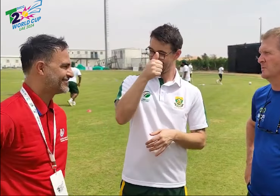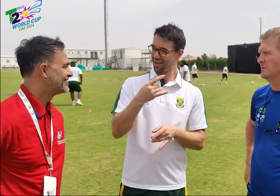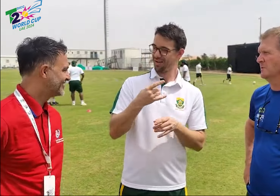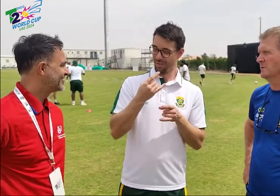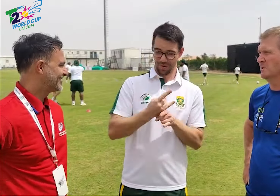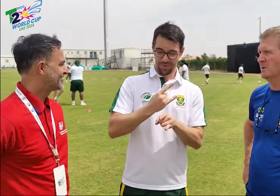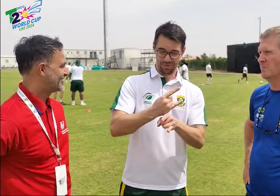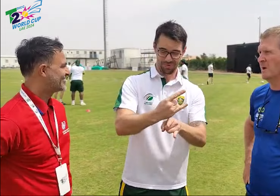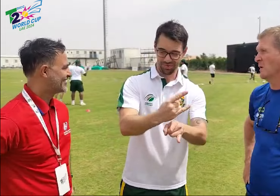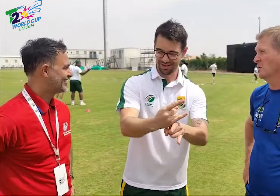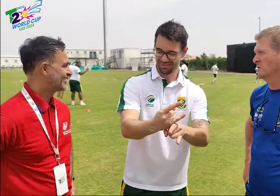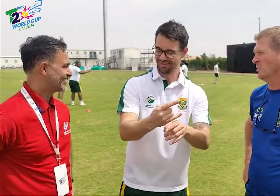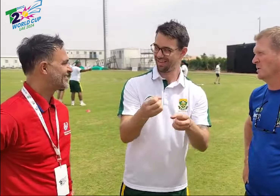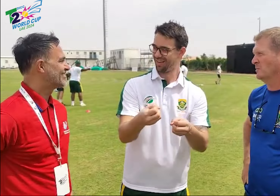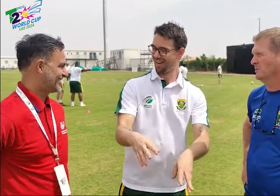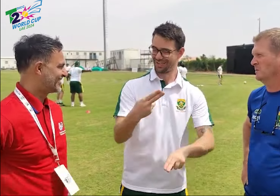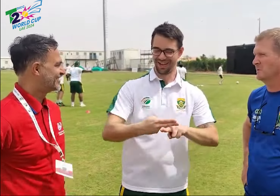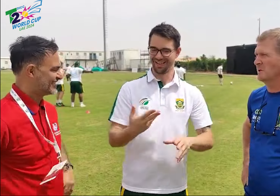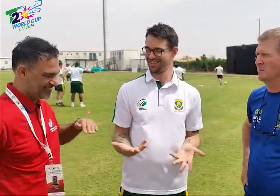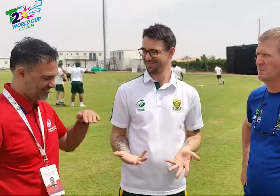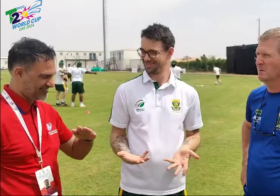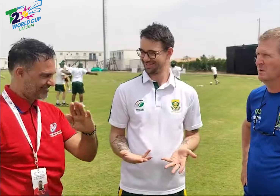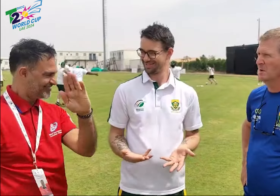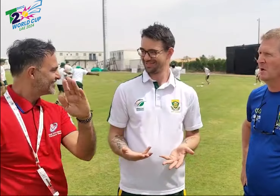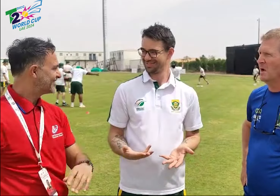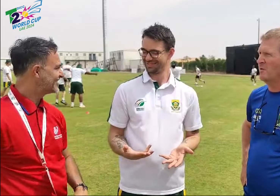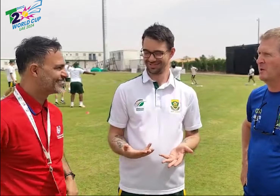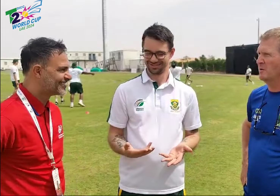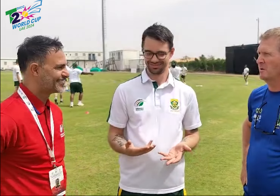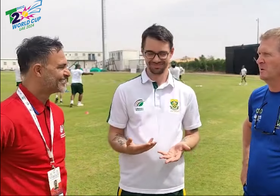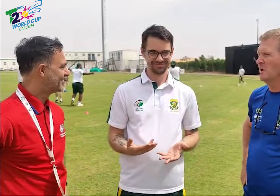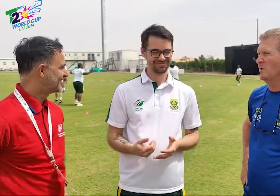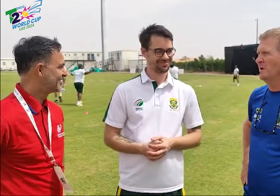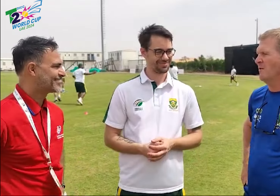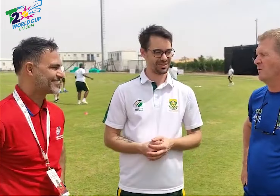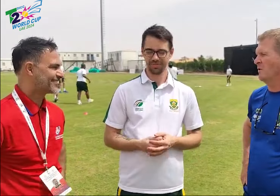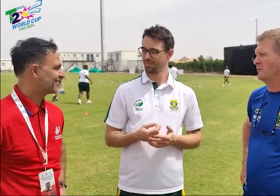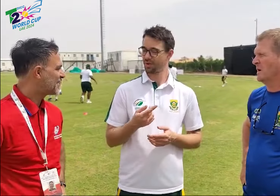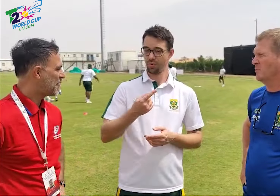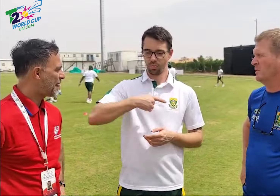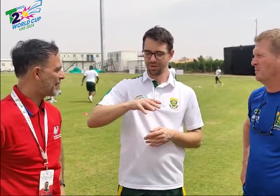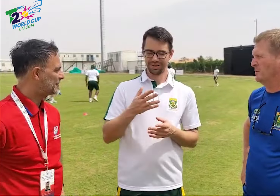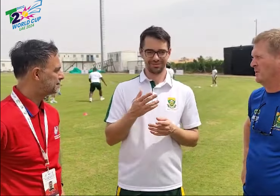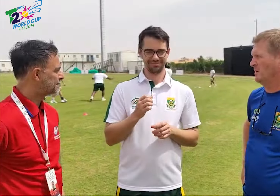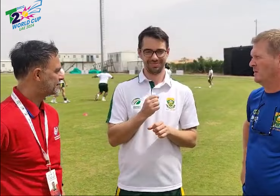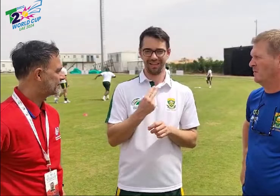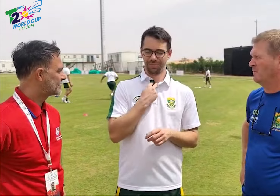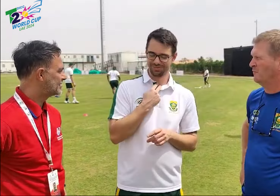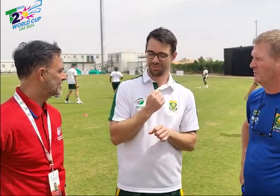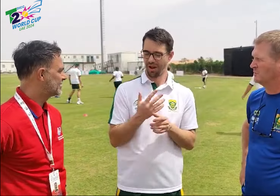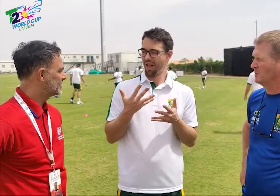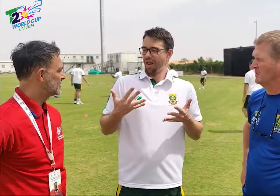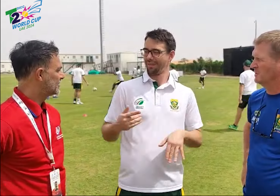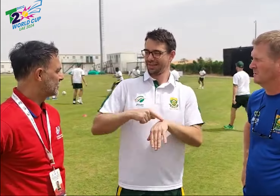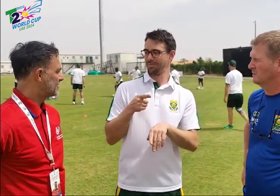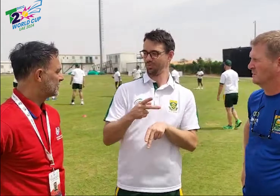games and they lost the World Cup. So I think we didn't have a lot of time to prepare